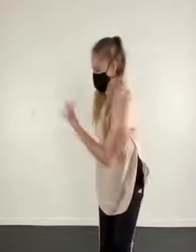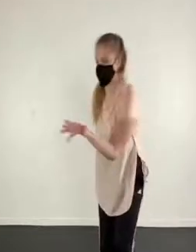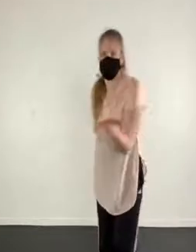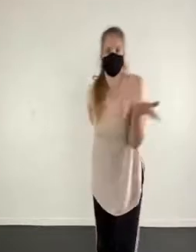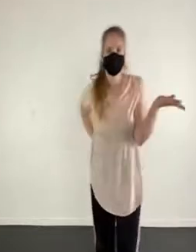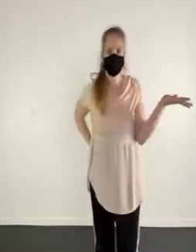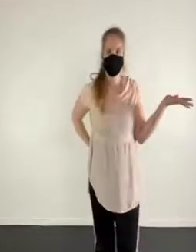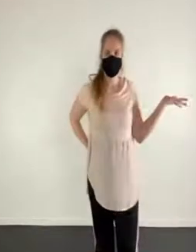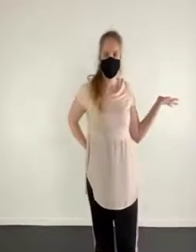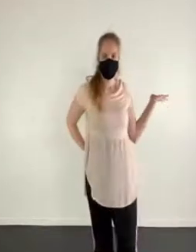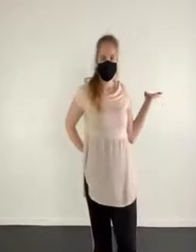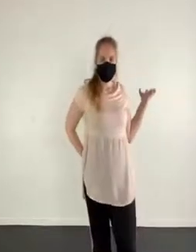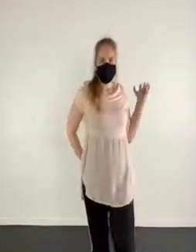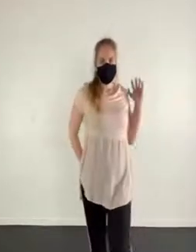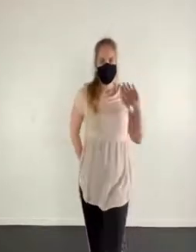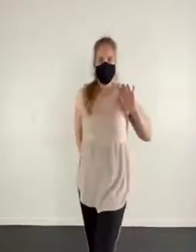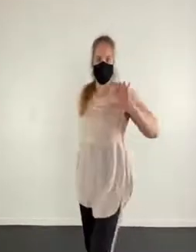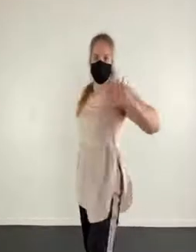and left for dead.